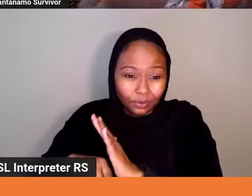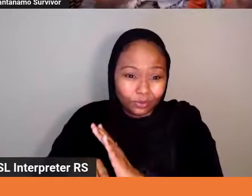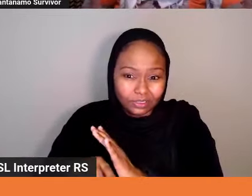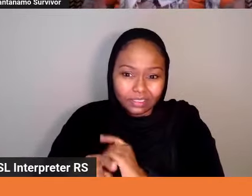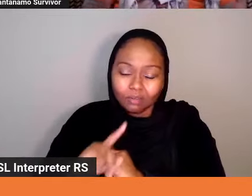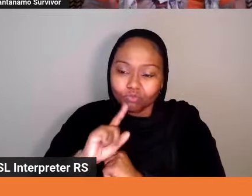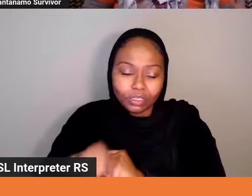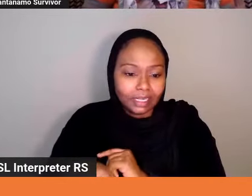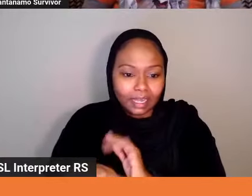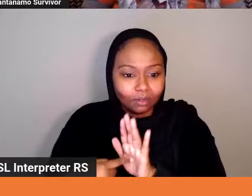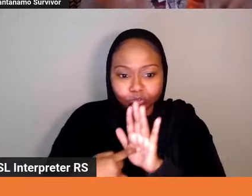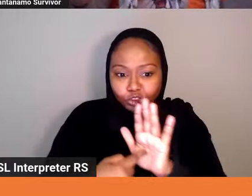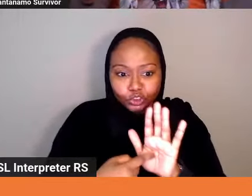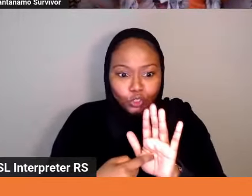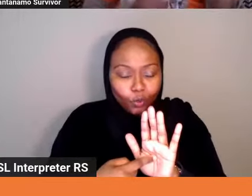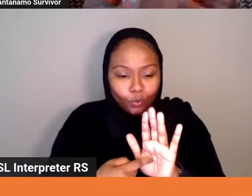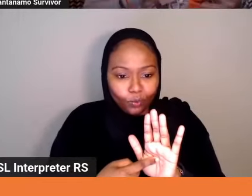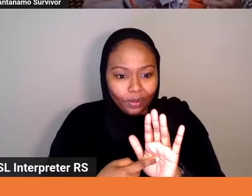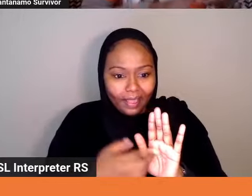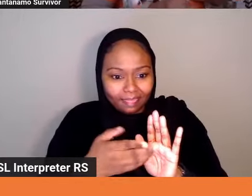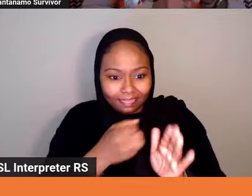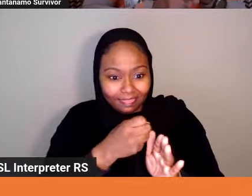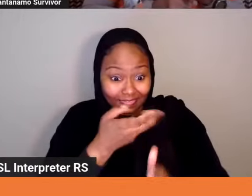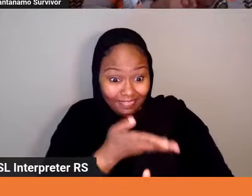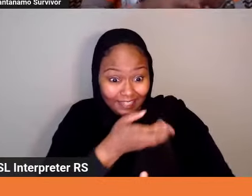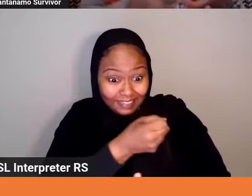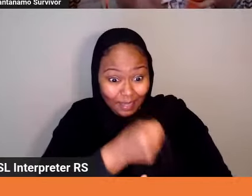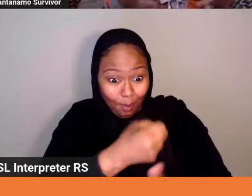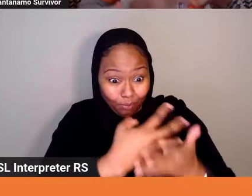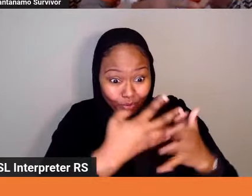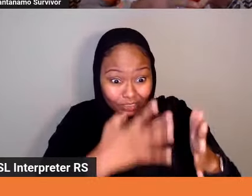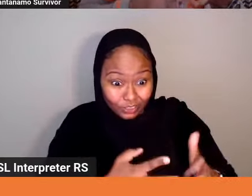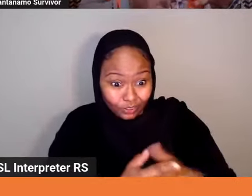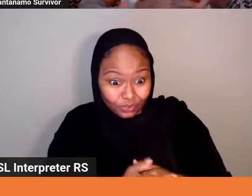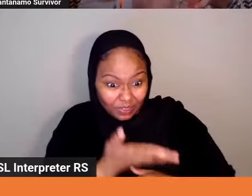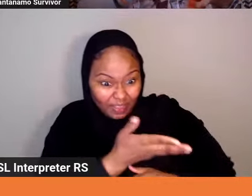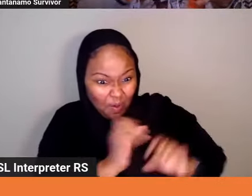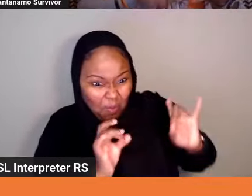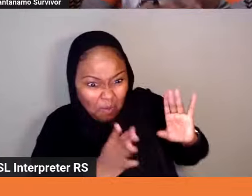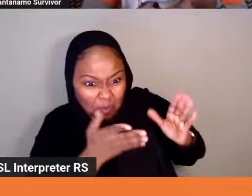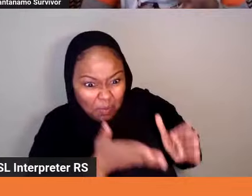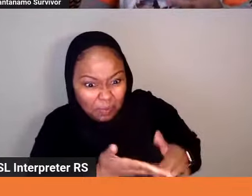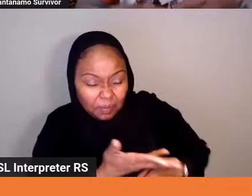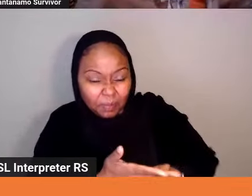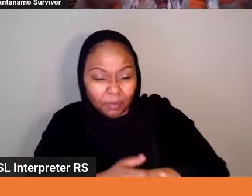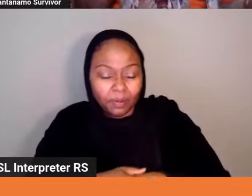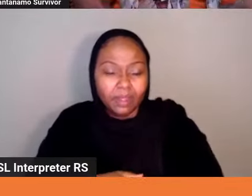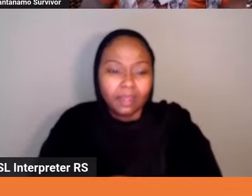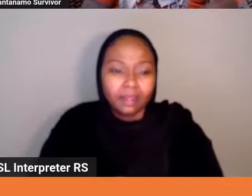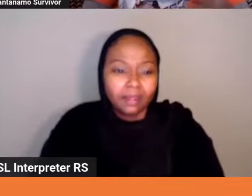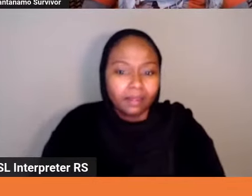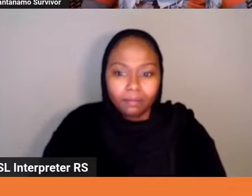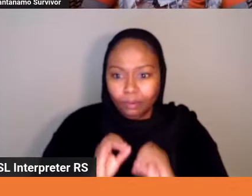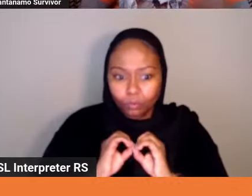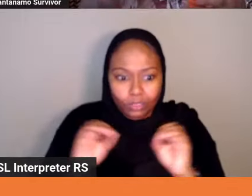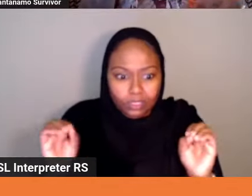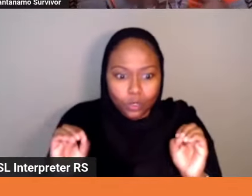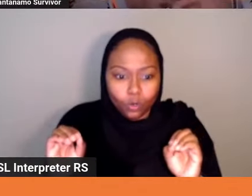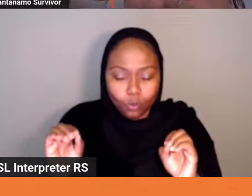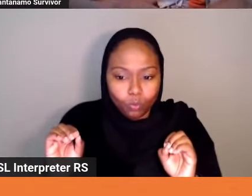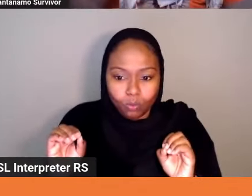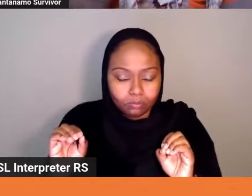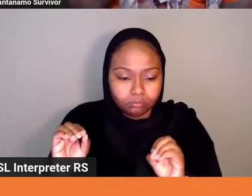prisoners, of the human being, you know, and taking people without, you know, suspicion, without any kind of legal